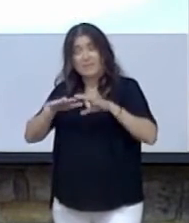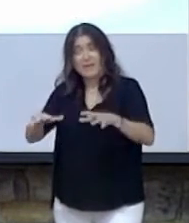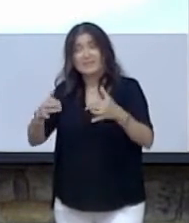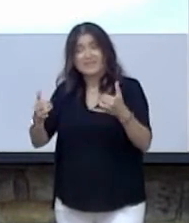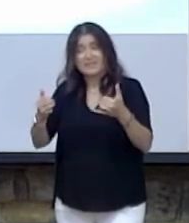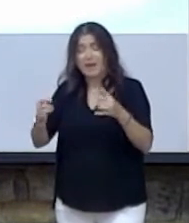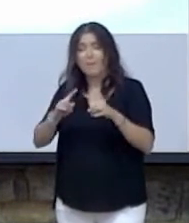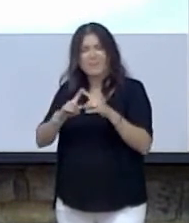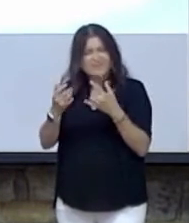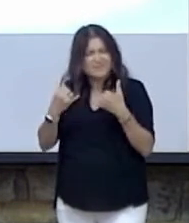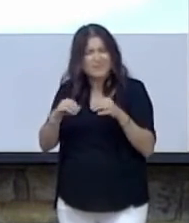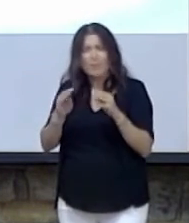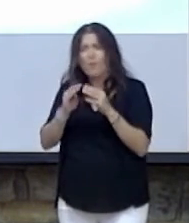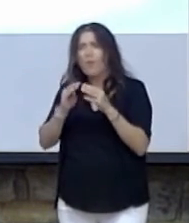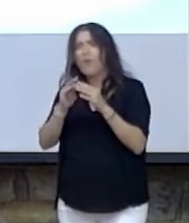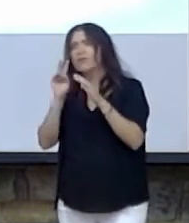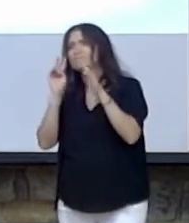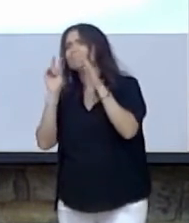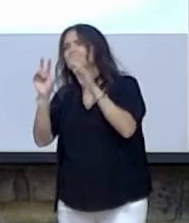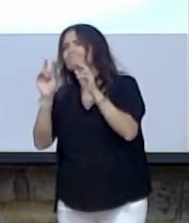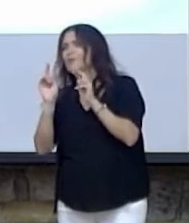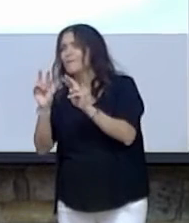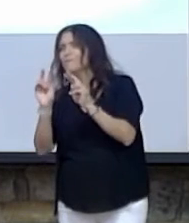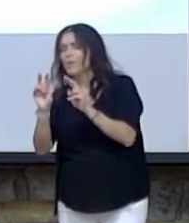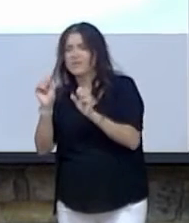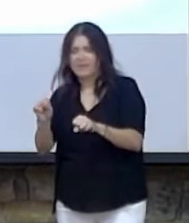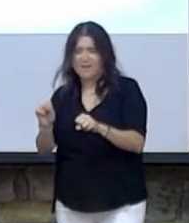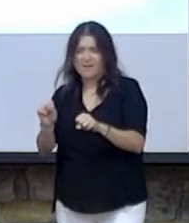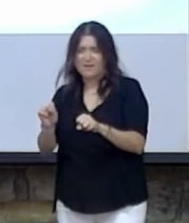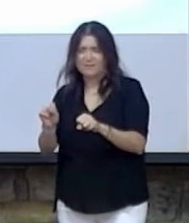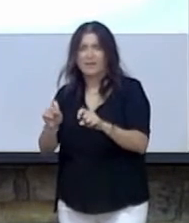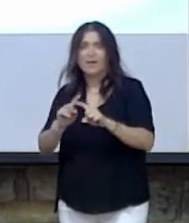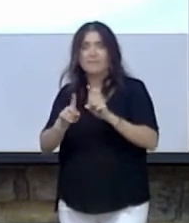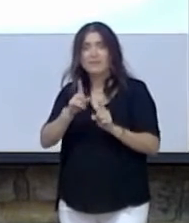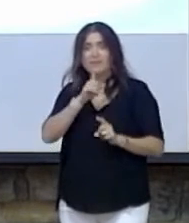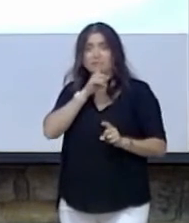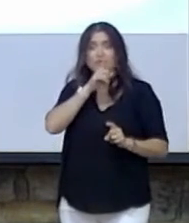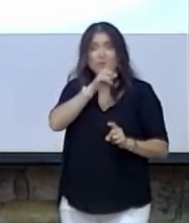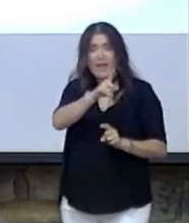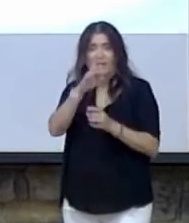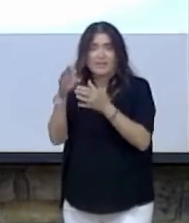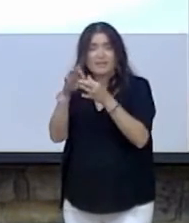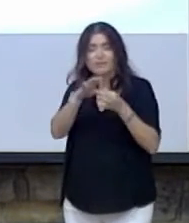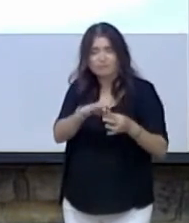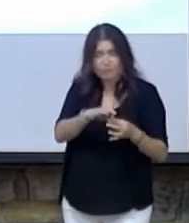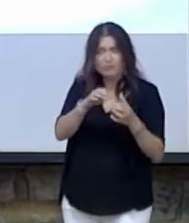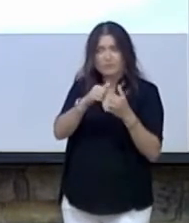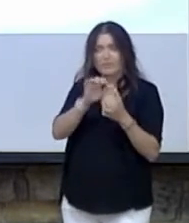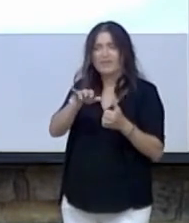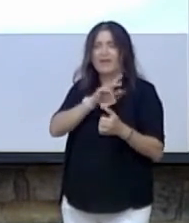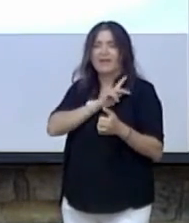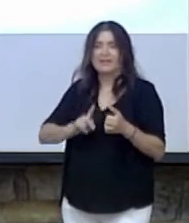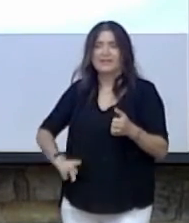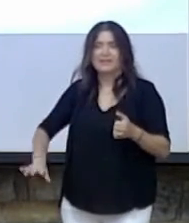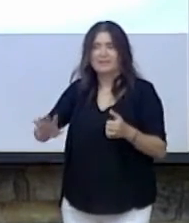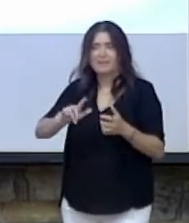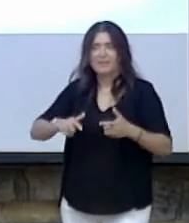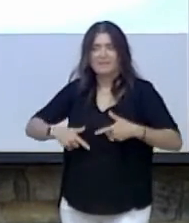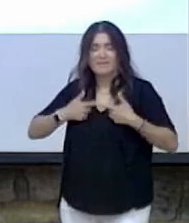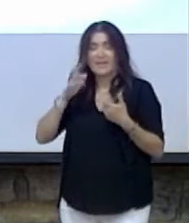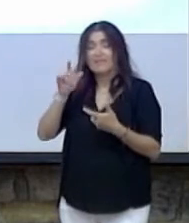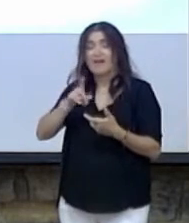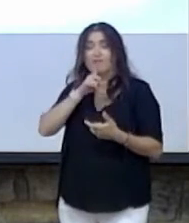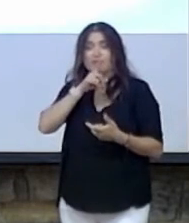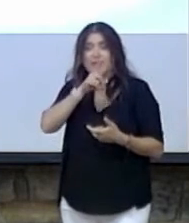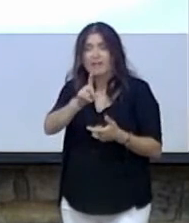still more that we have to look forward to. But there's a reality associated with that kingdom living. And that